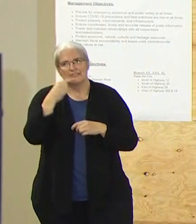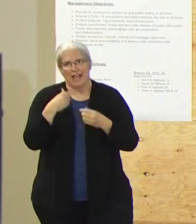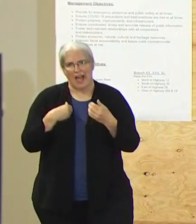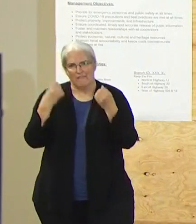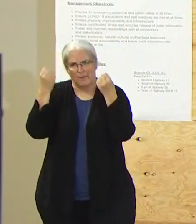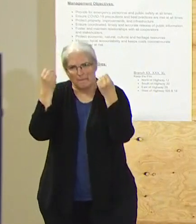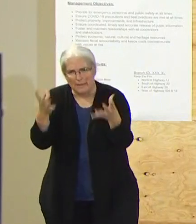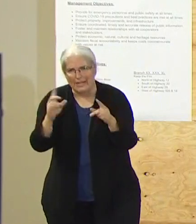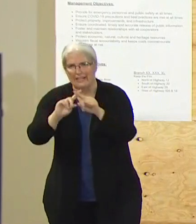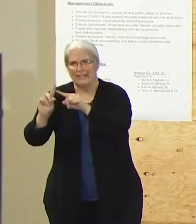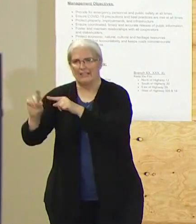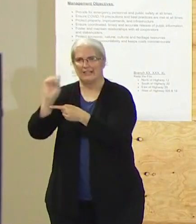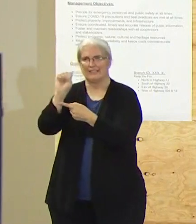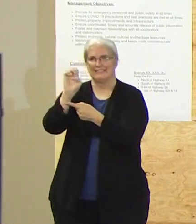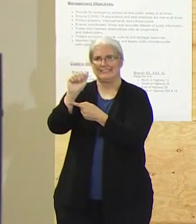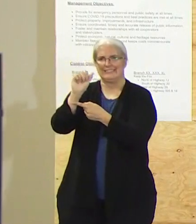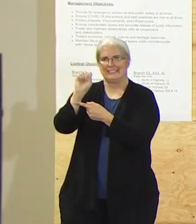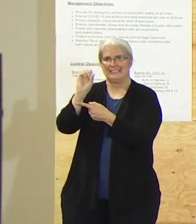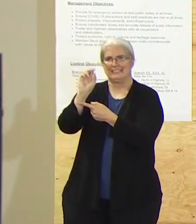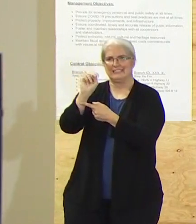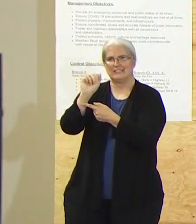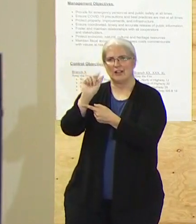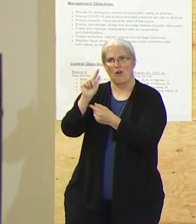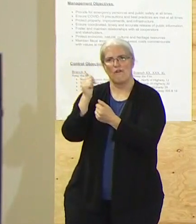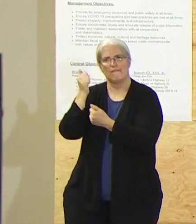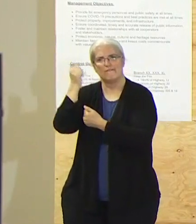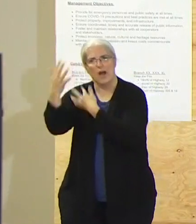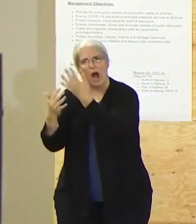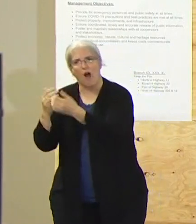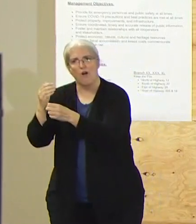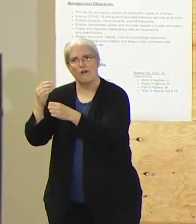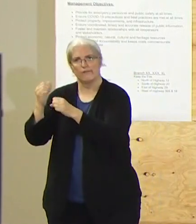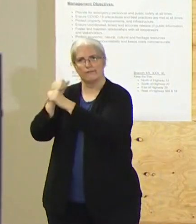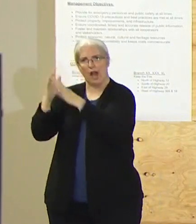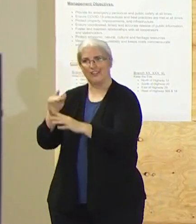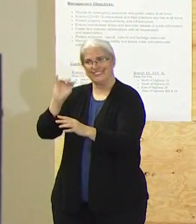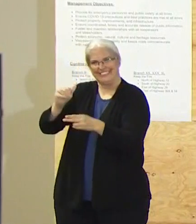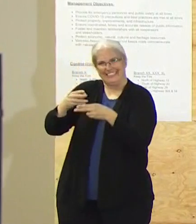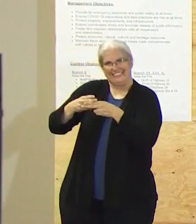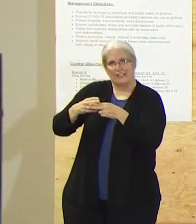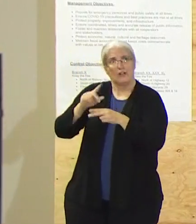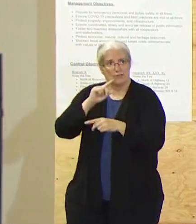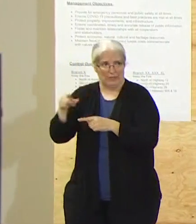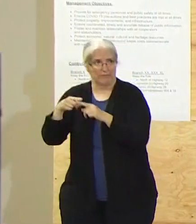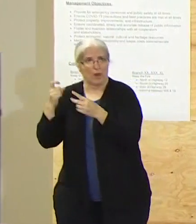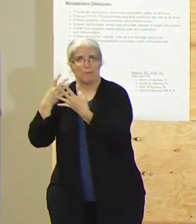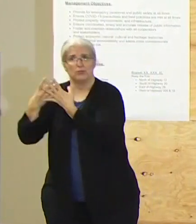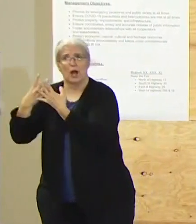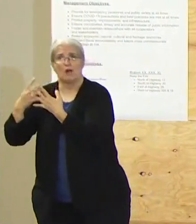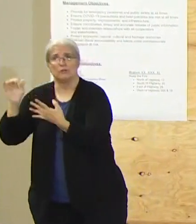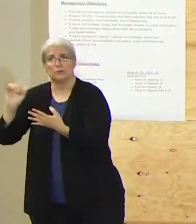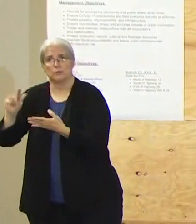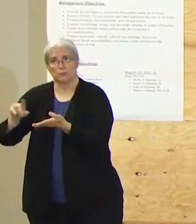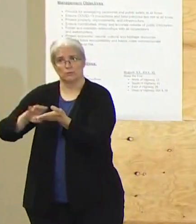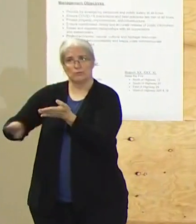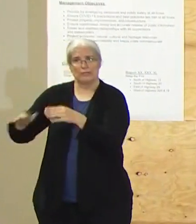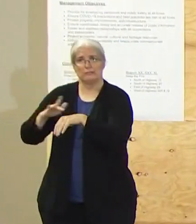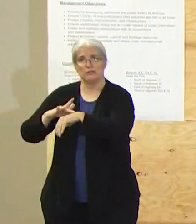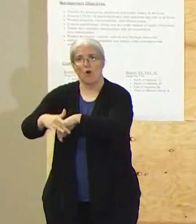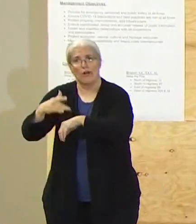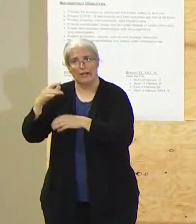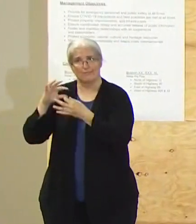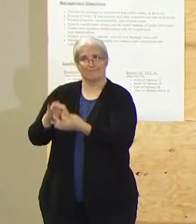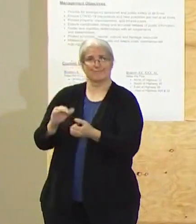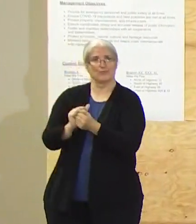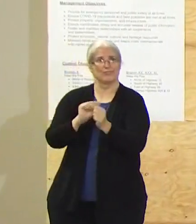of whom have been released because of the COVID outbreaks in the state prisons. Have you